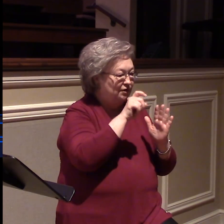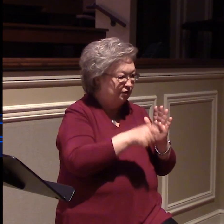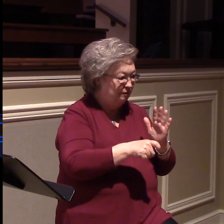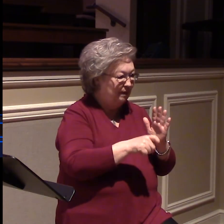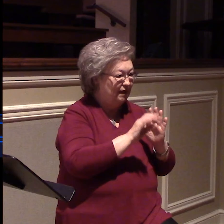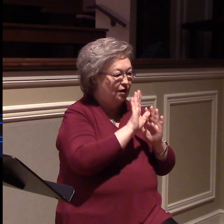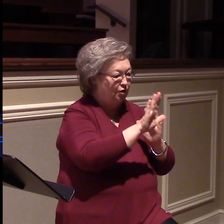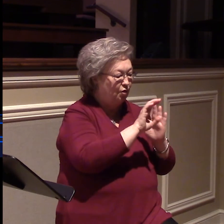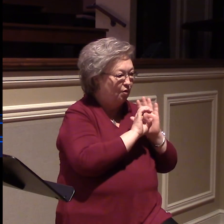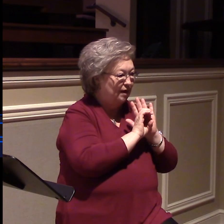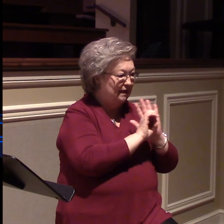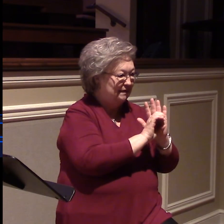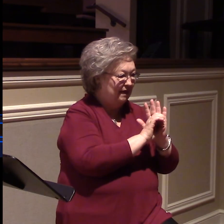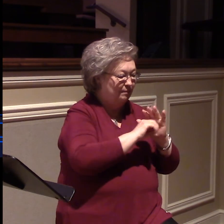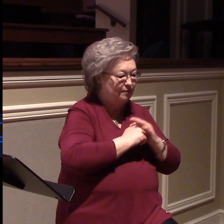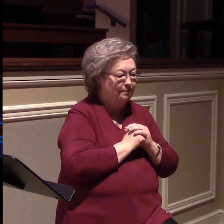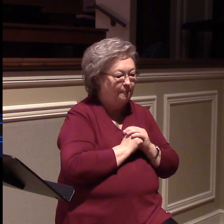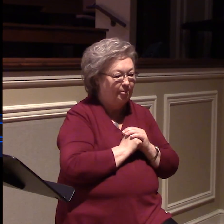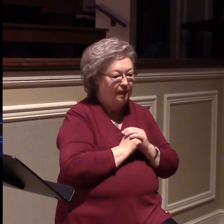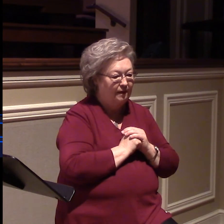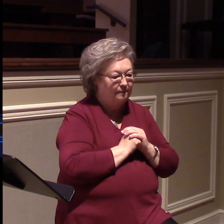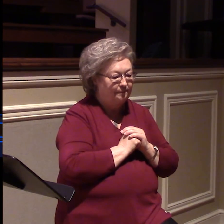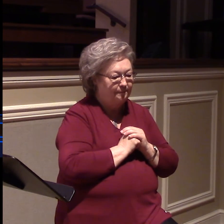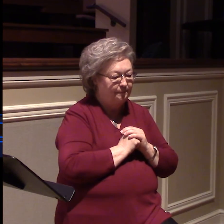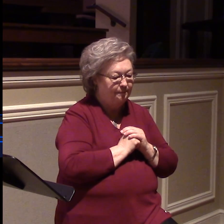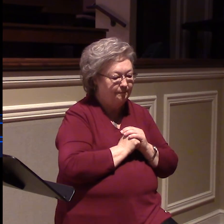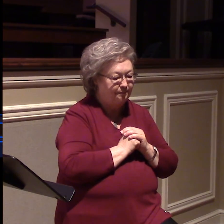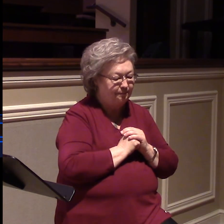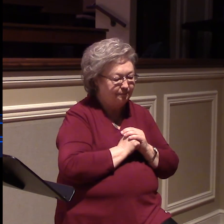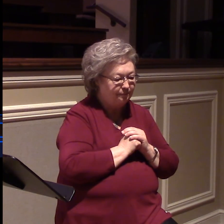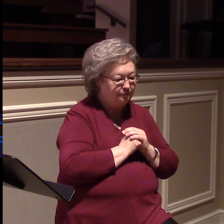Almost 4 years to the day after Churchill gave his speech